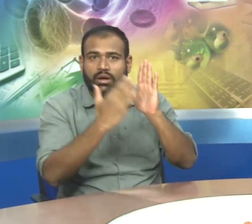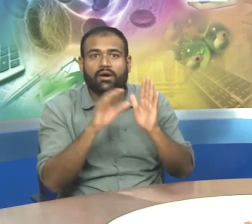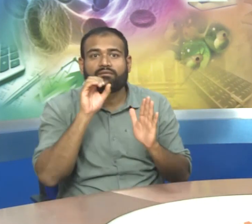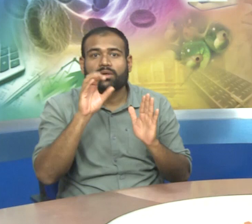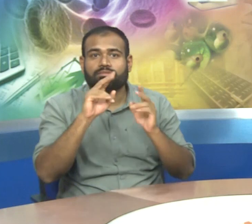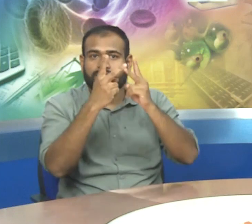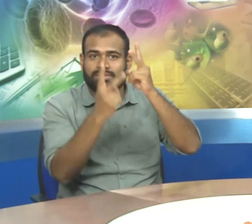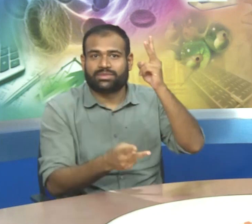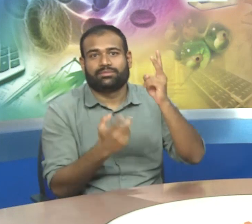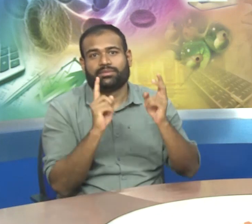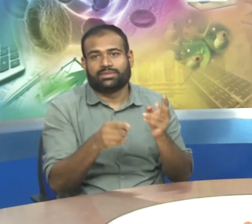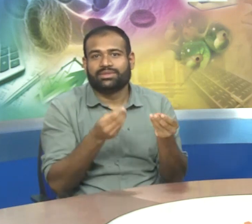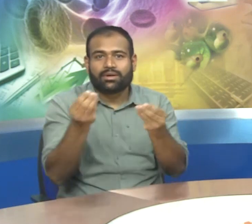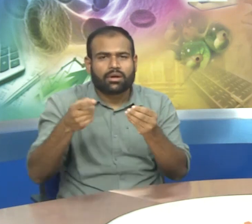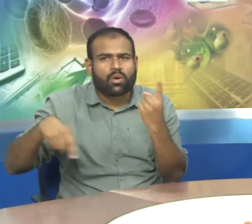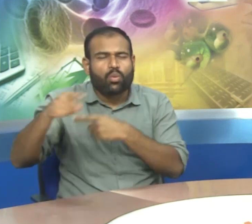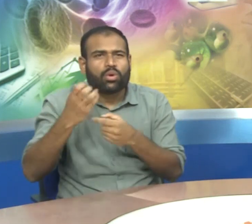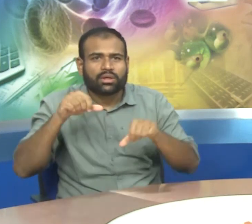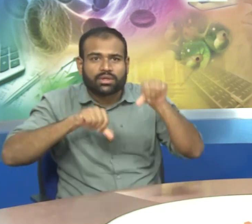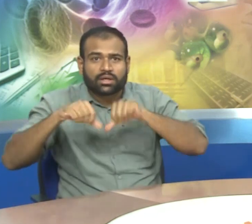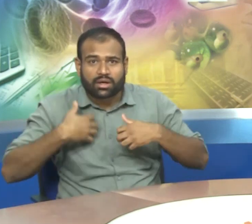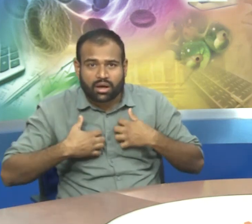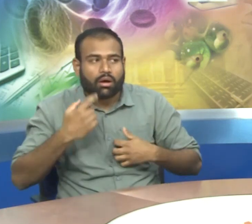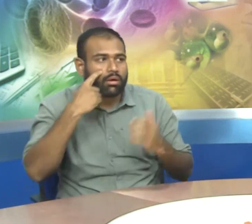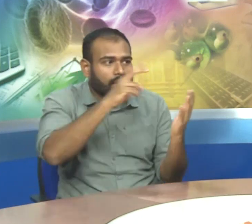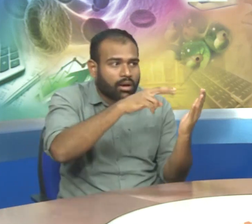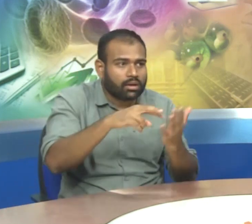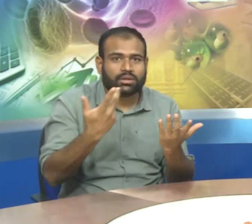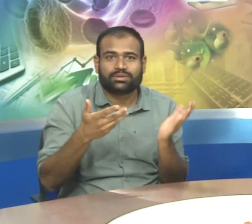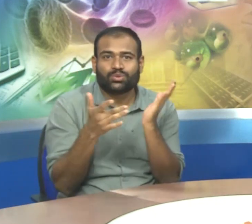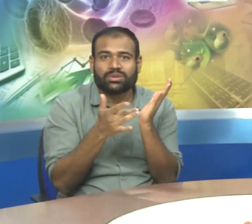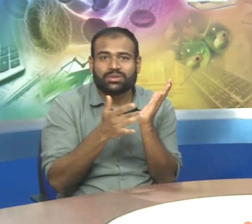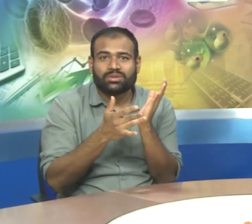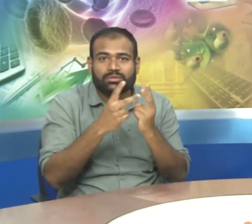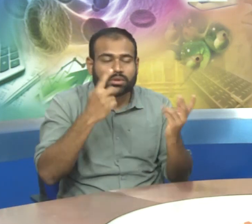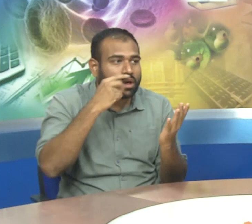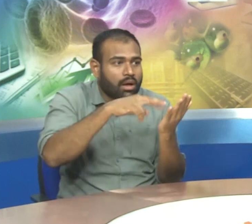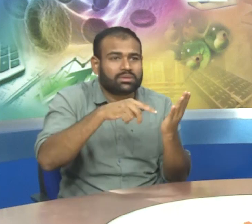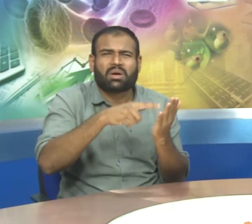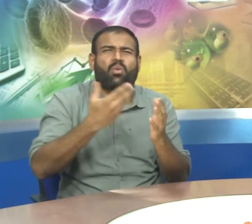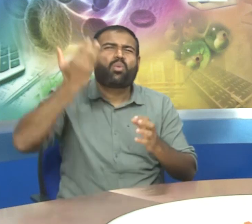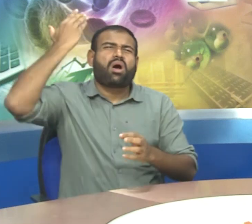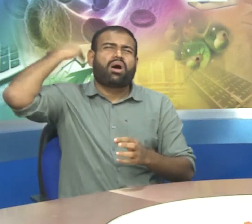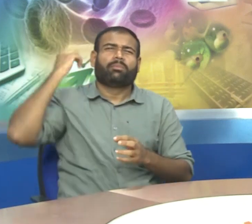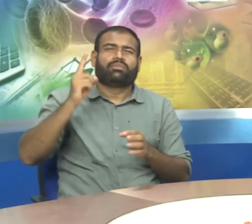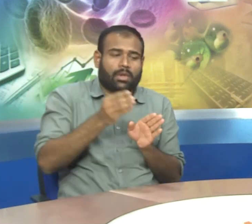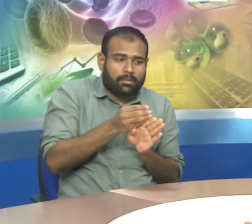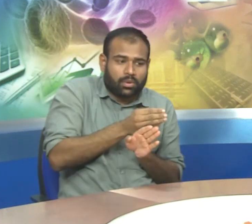to research and development organizations, they started collecting, selecting, and